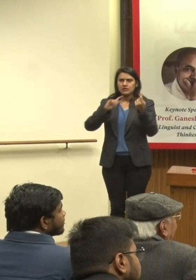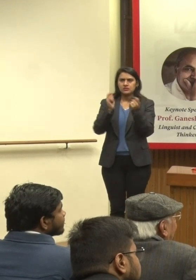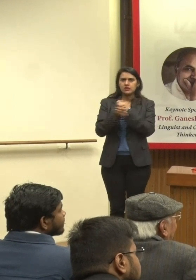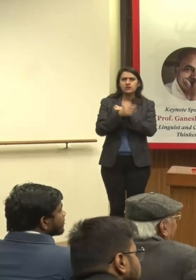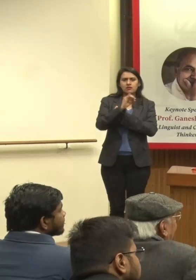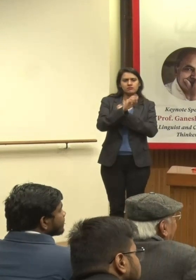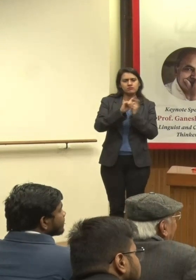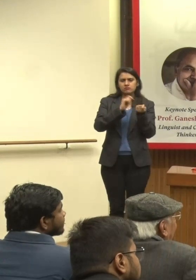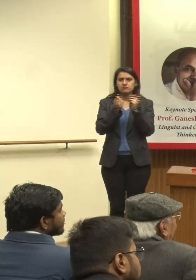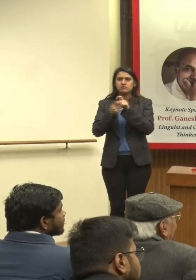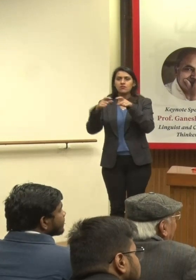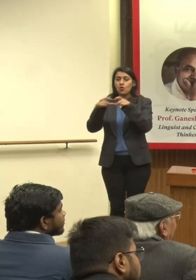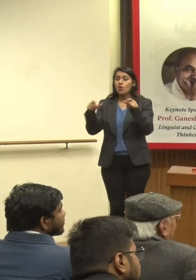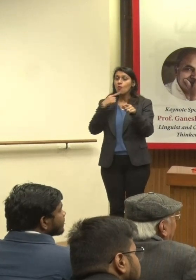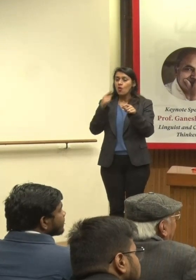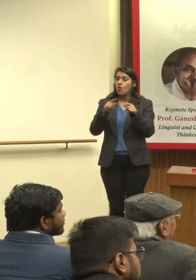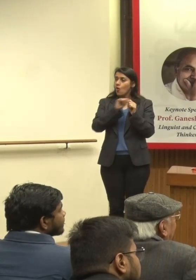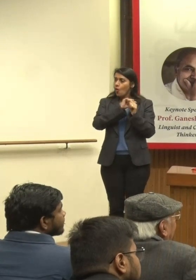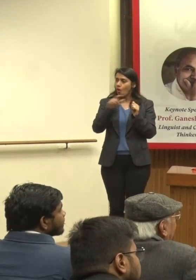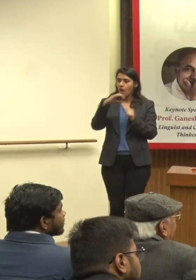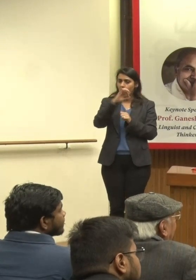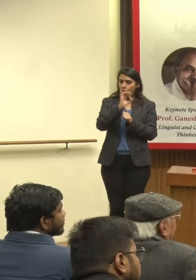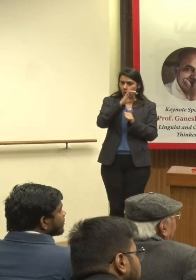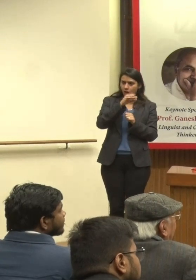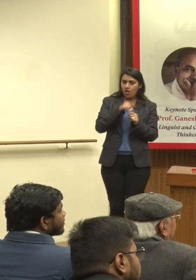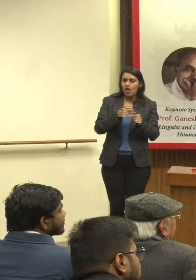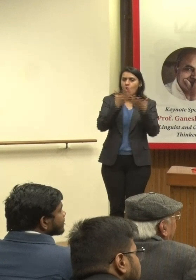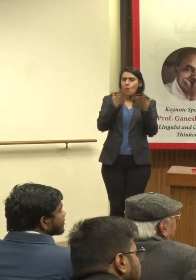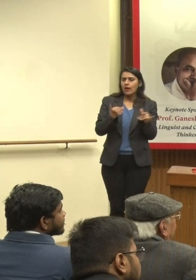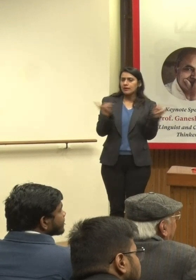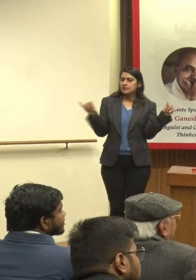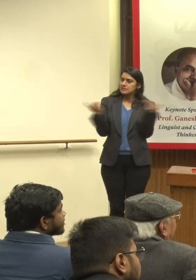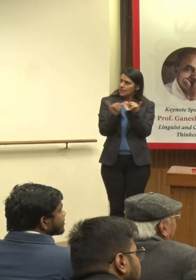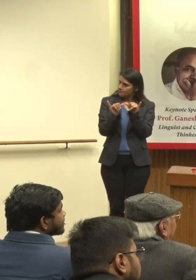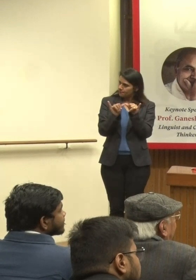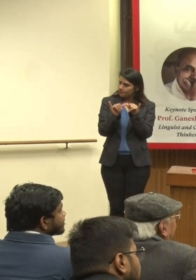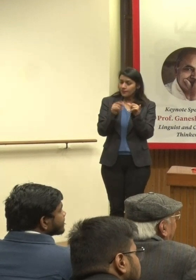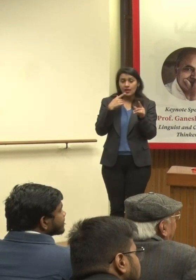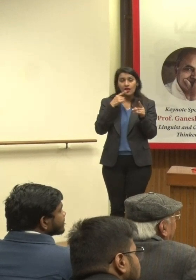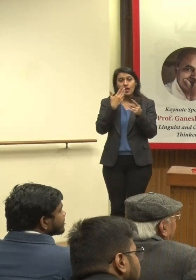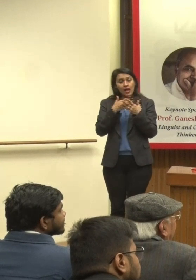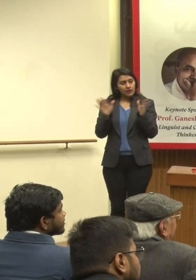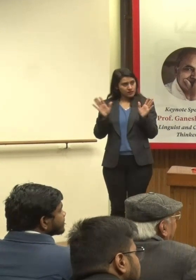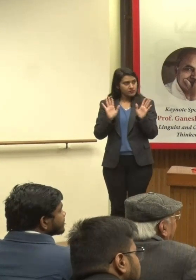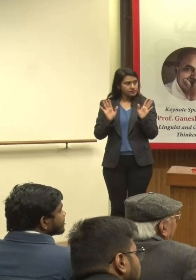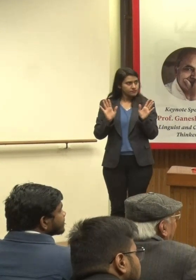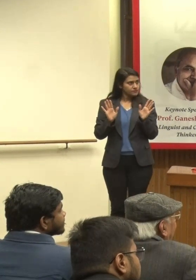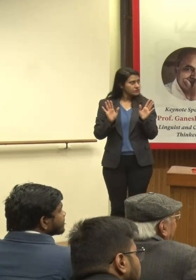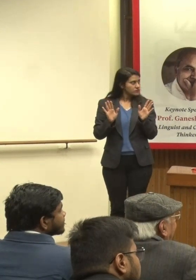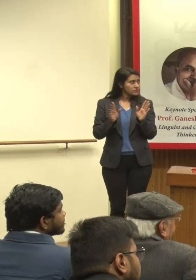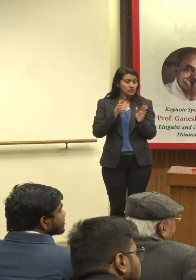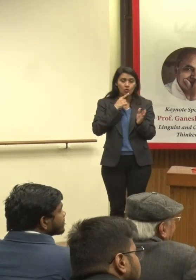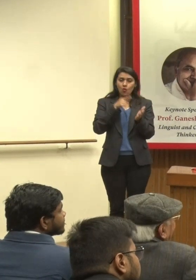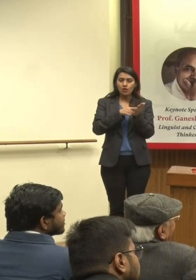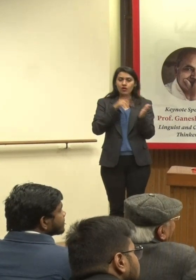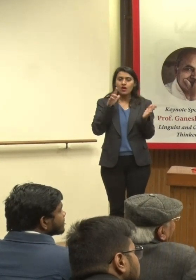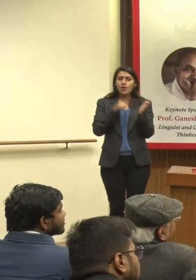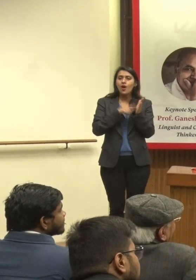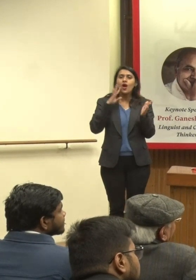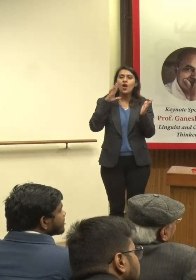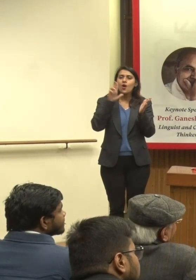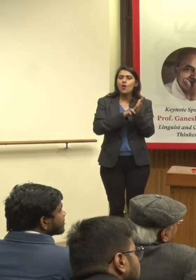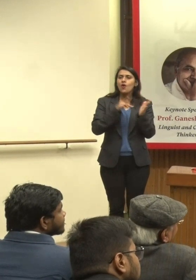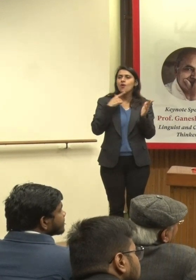unless all coins are of the same weight, no currency has authenticity.